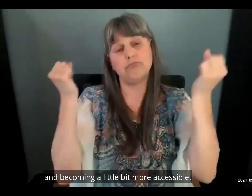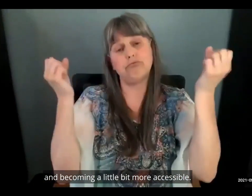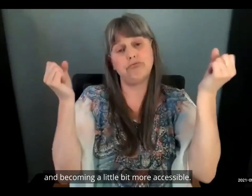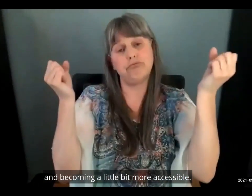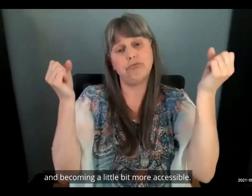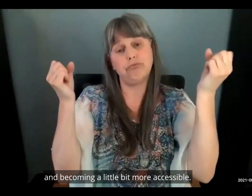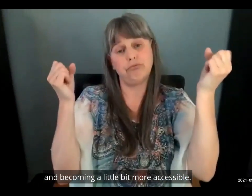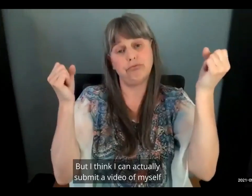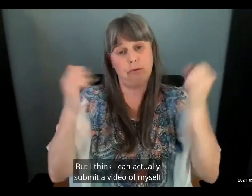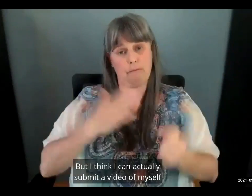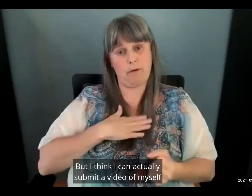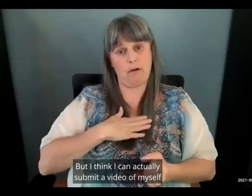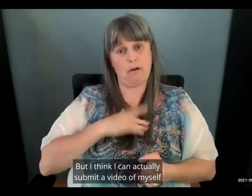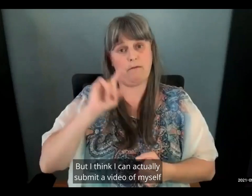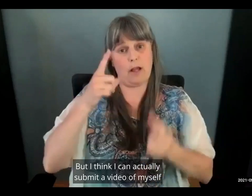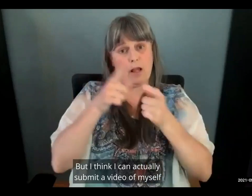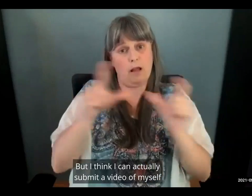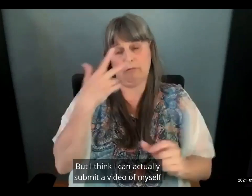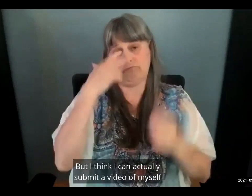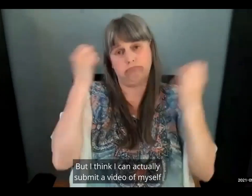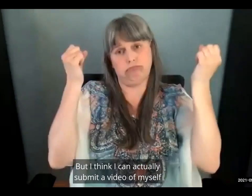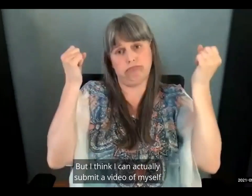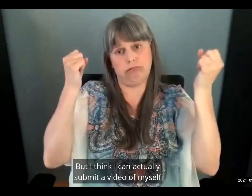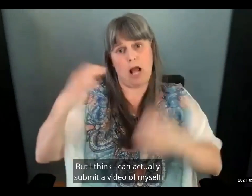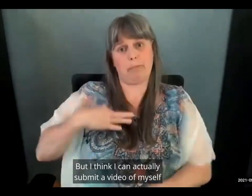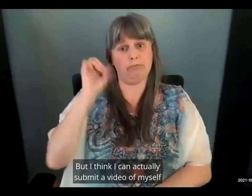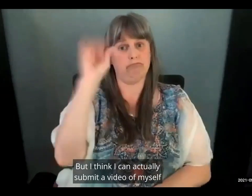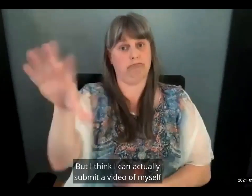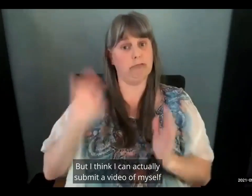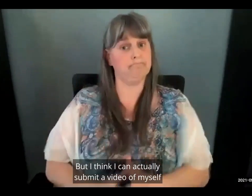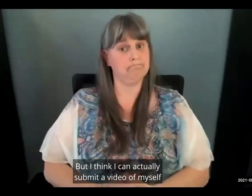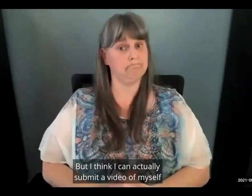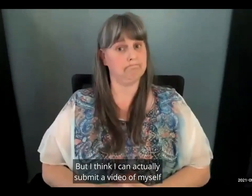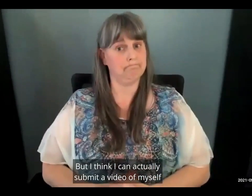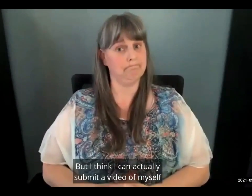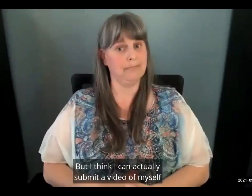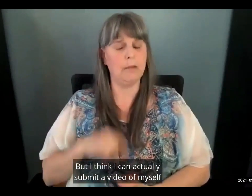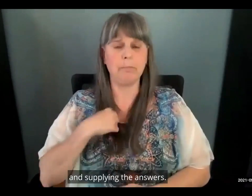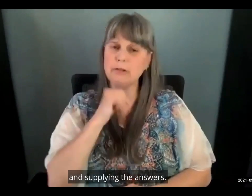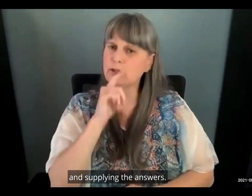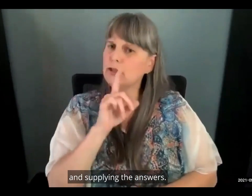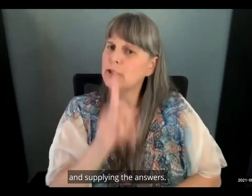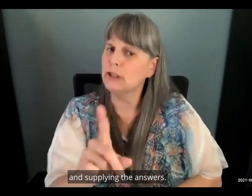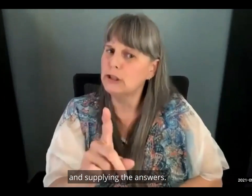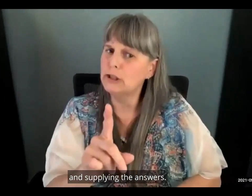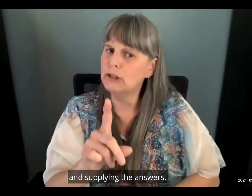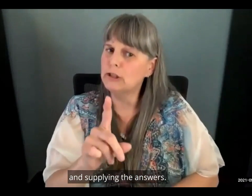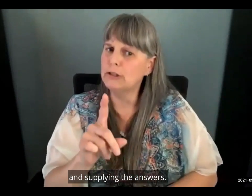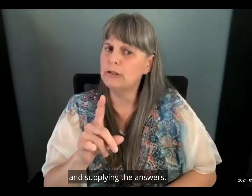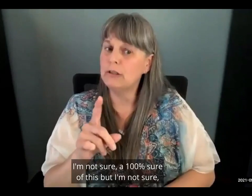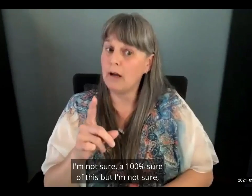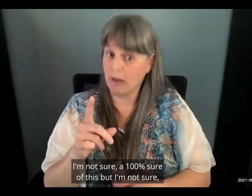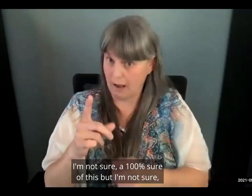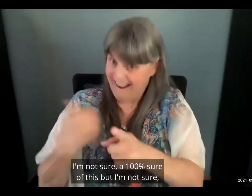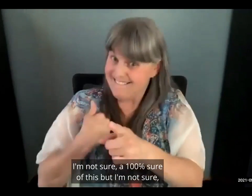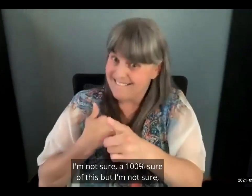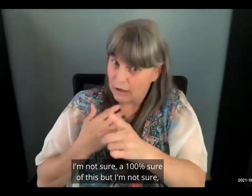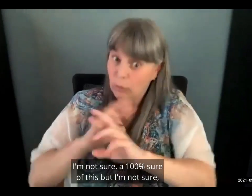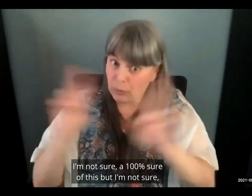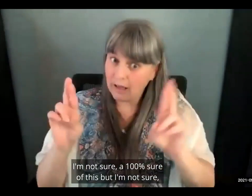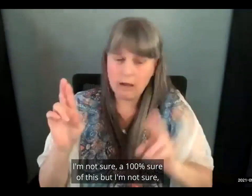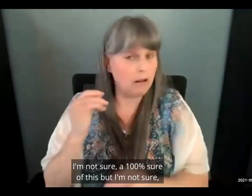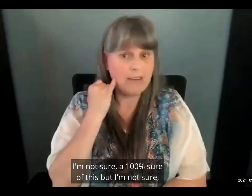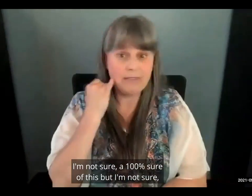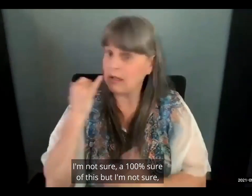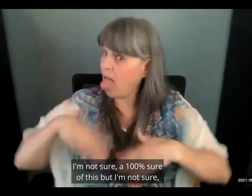little bit more accessible. But I think I can actually submit a video of myself and supplying the answers. I'm not sure,